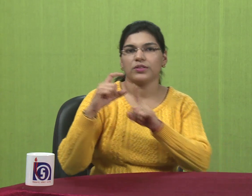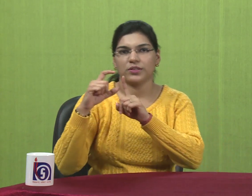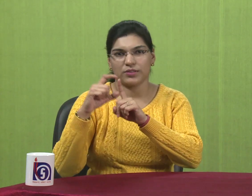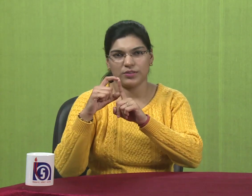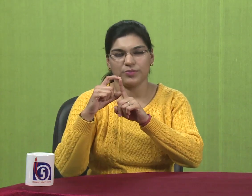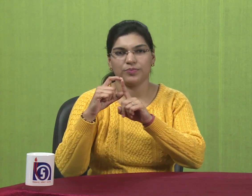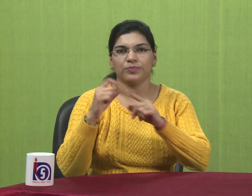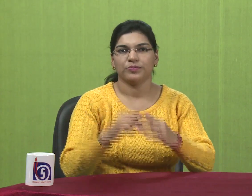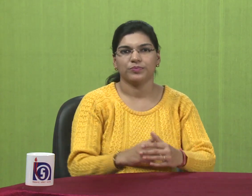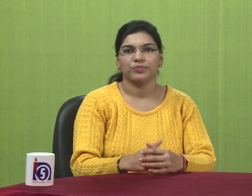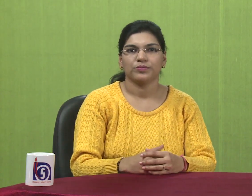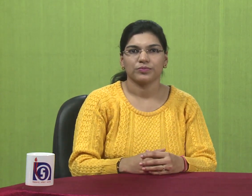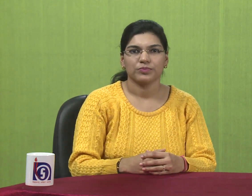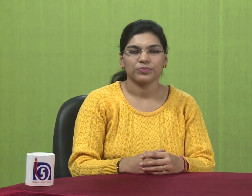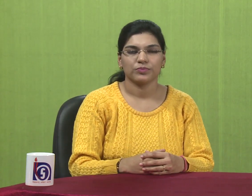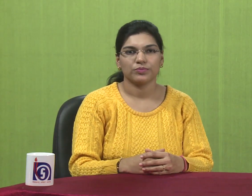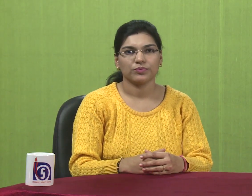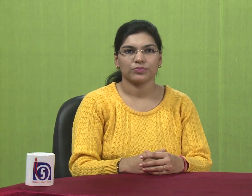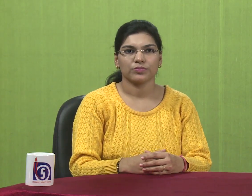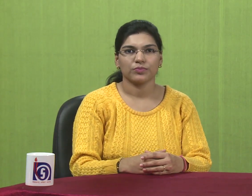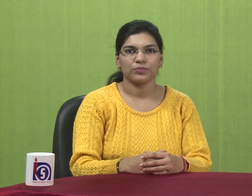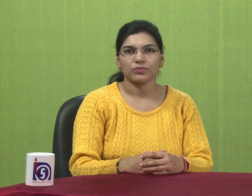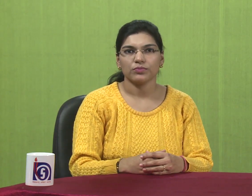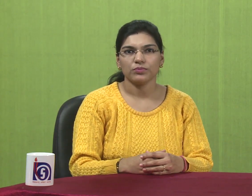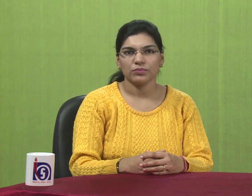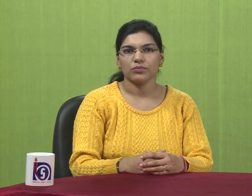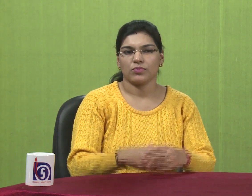is formatting documents.